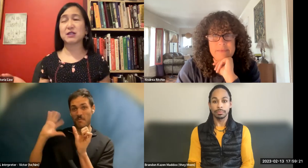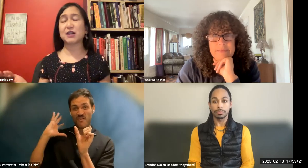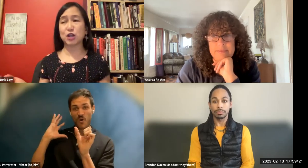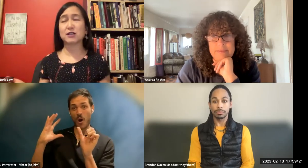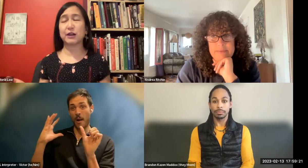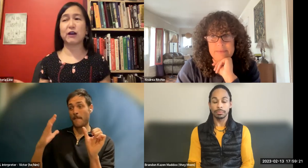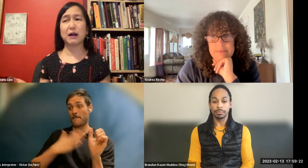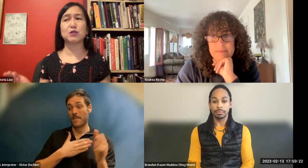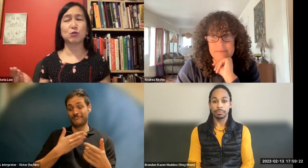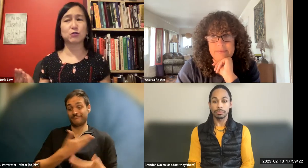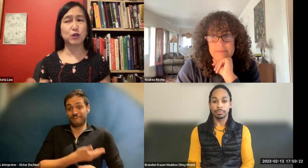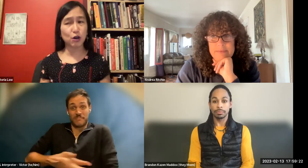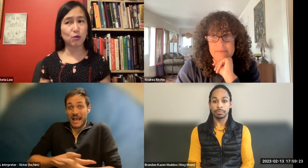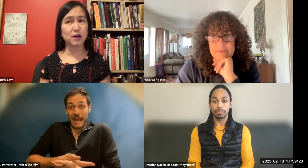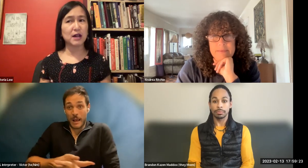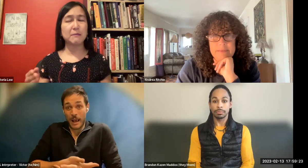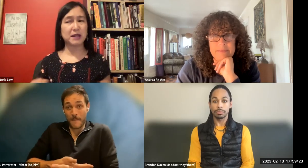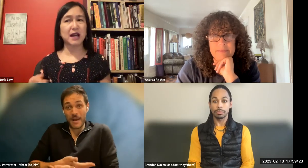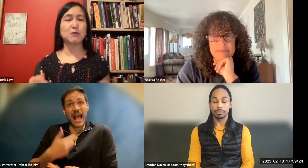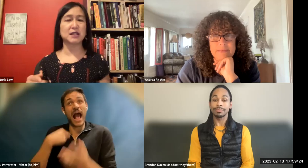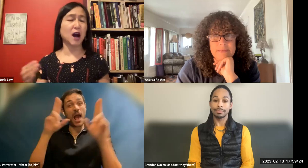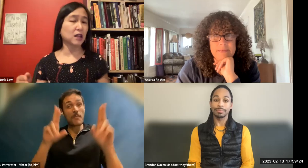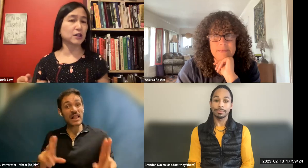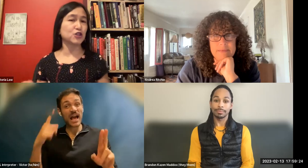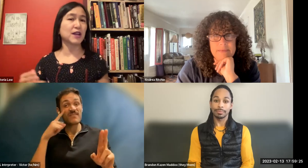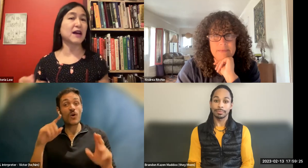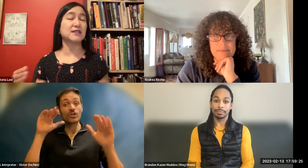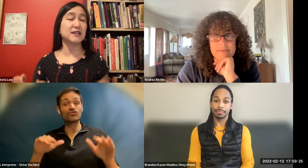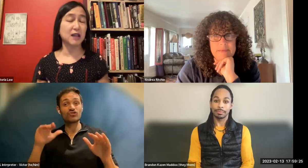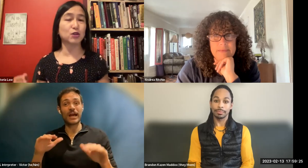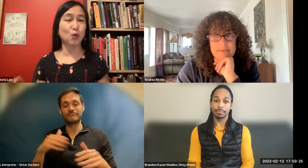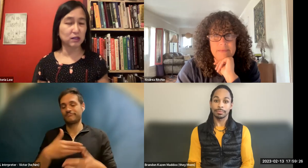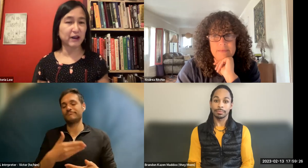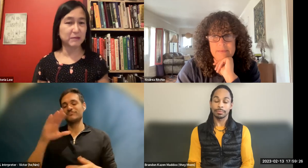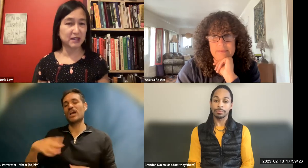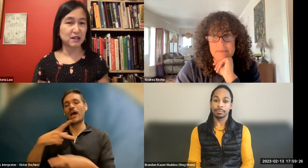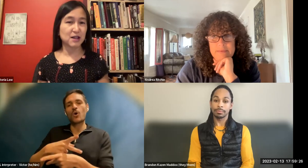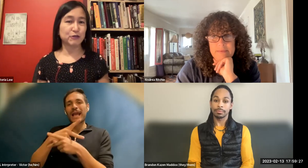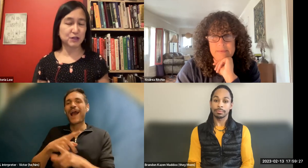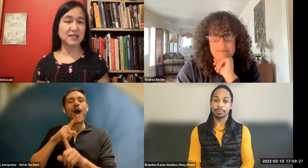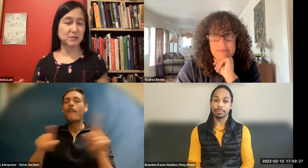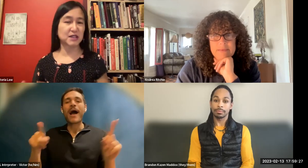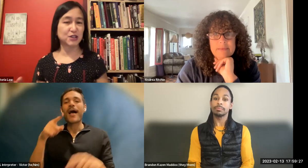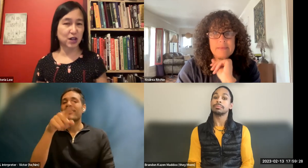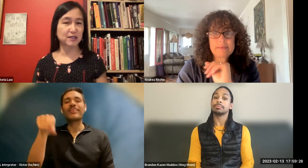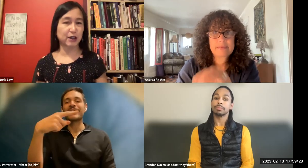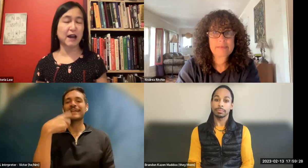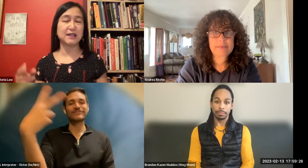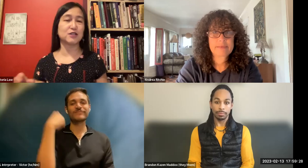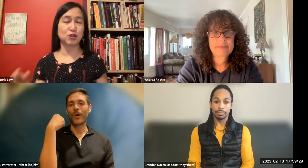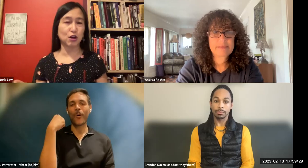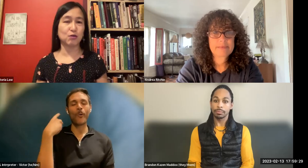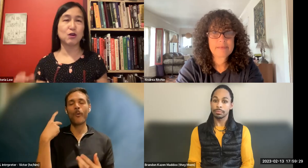state subsidized childcare, and I was told no because I was in college, and that did not qualify me for state subsidized childcare. I